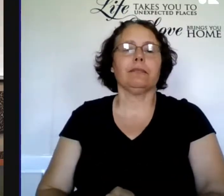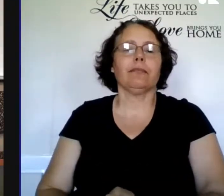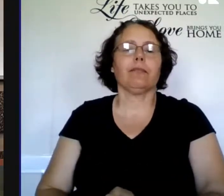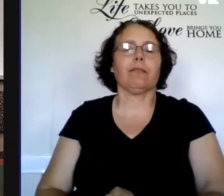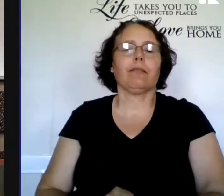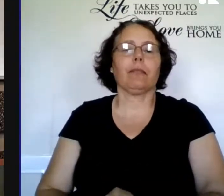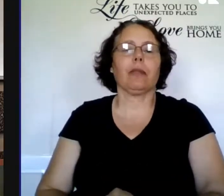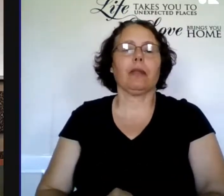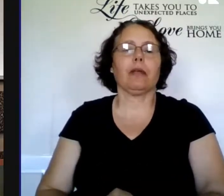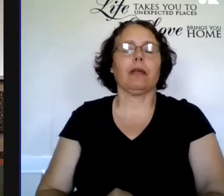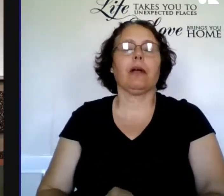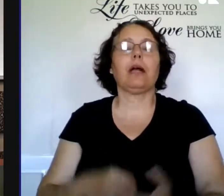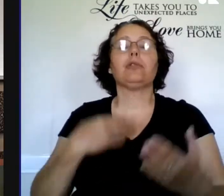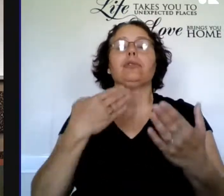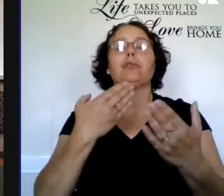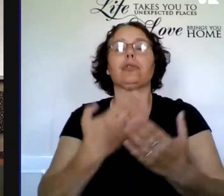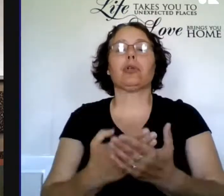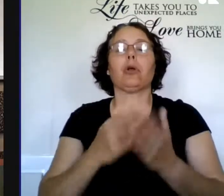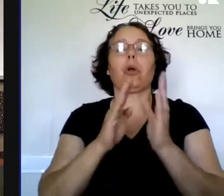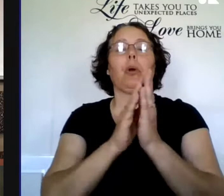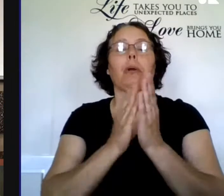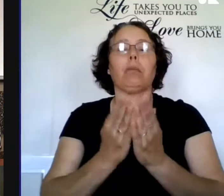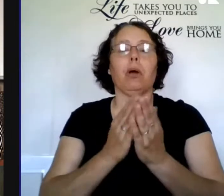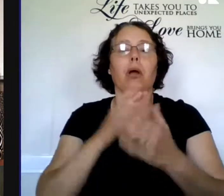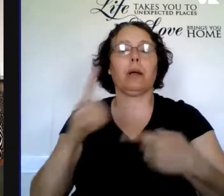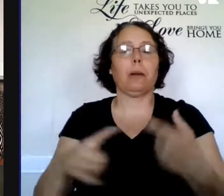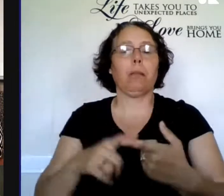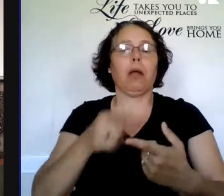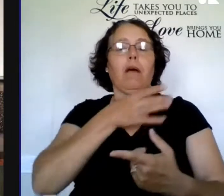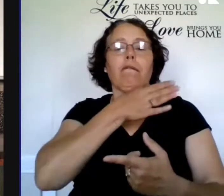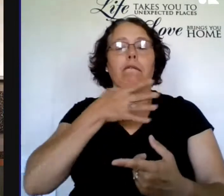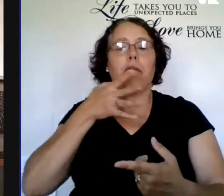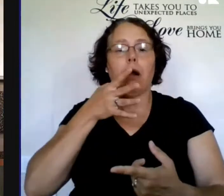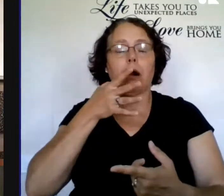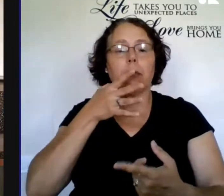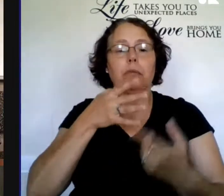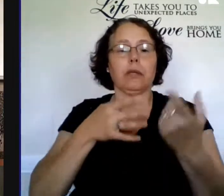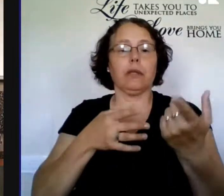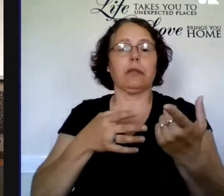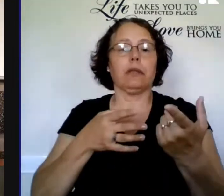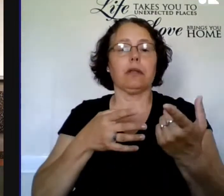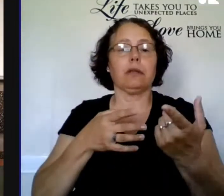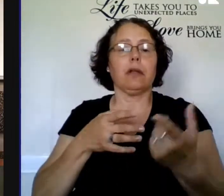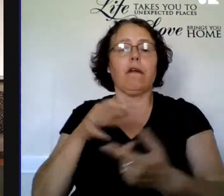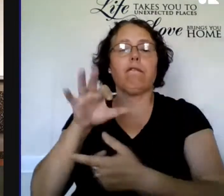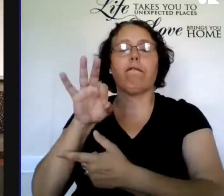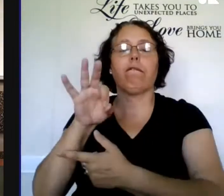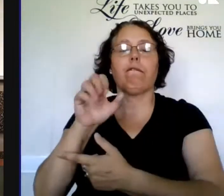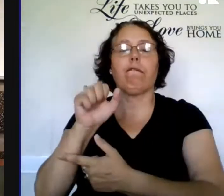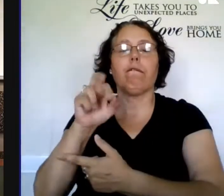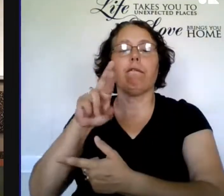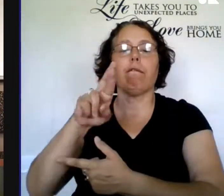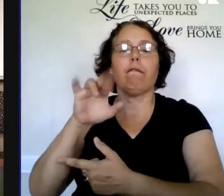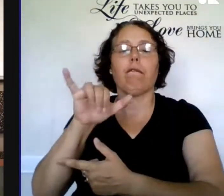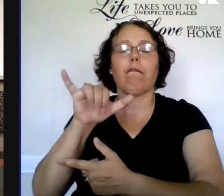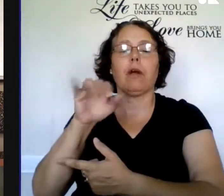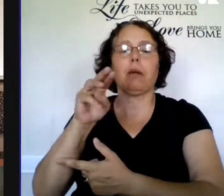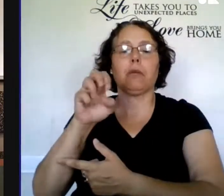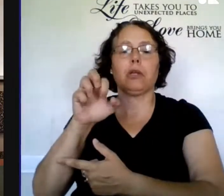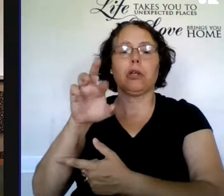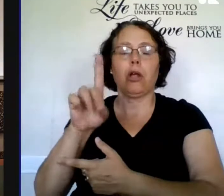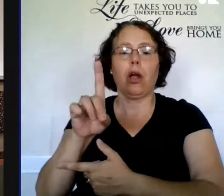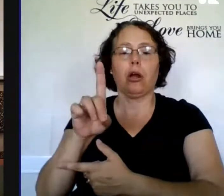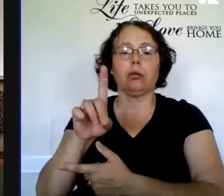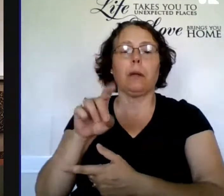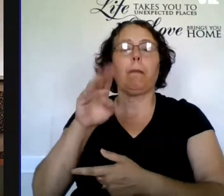Another good farm book, if you're looking for good farm books, is Farmyard Beat by Lindsay Craig. And you